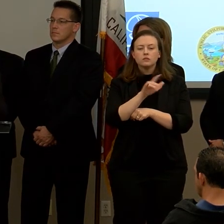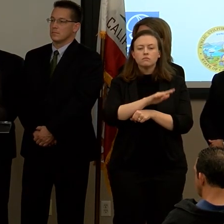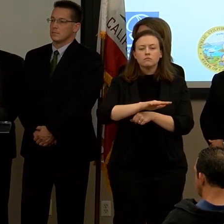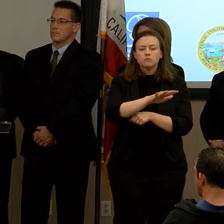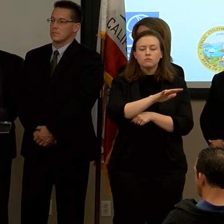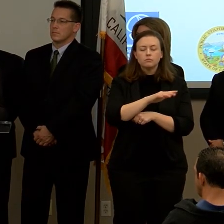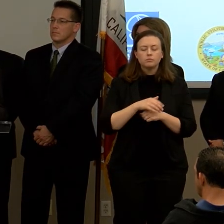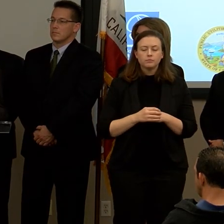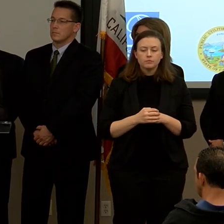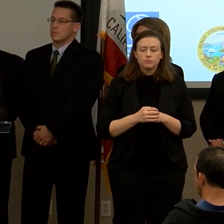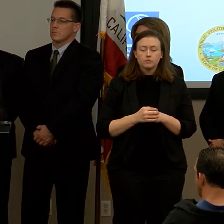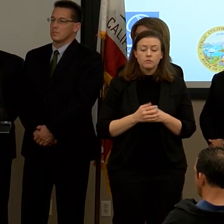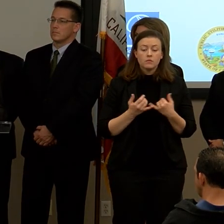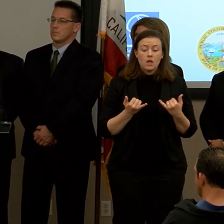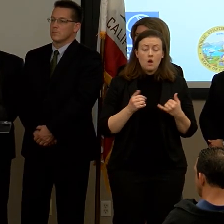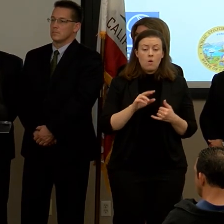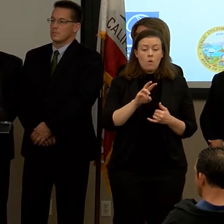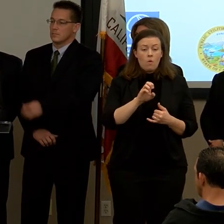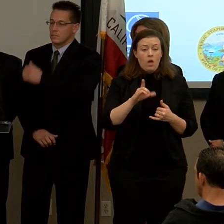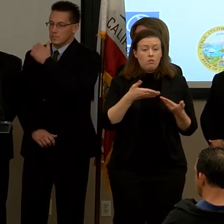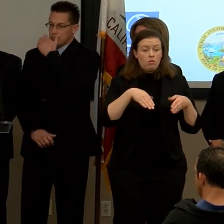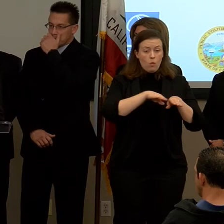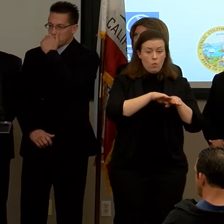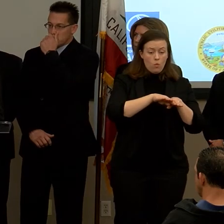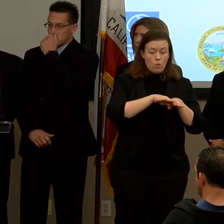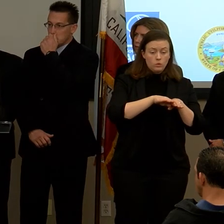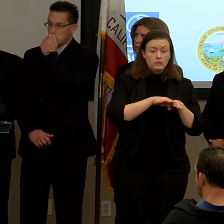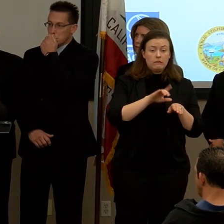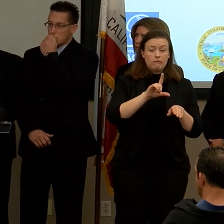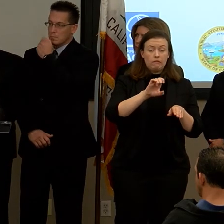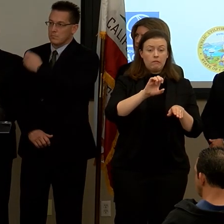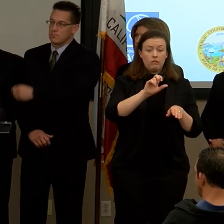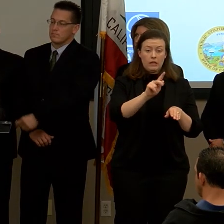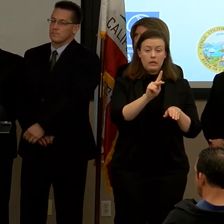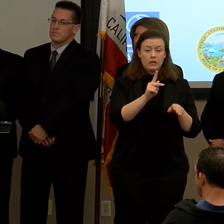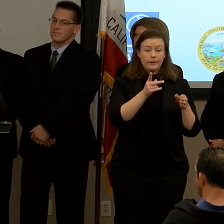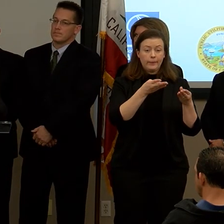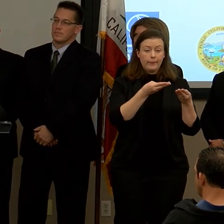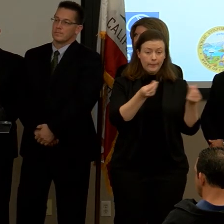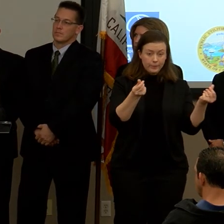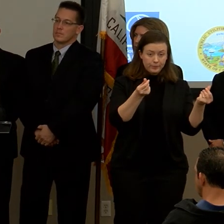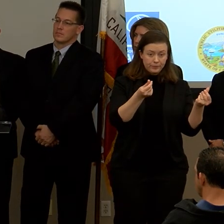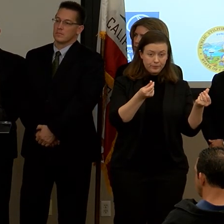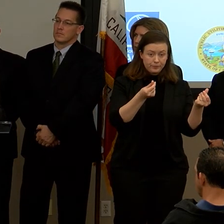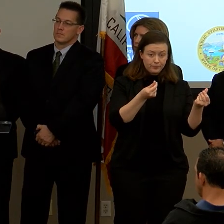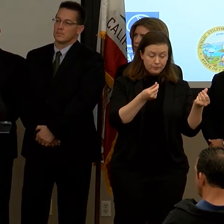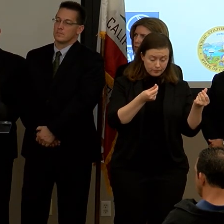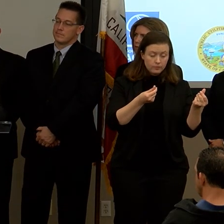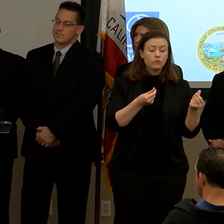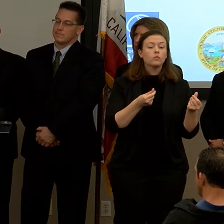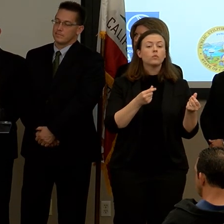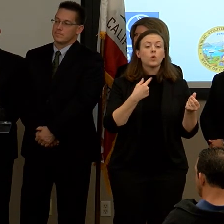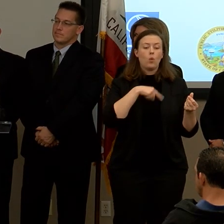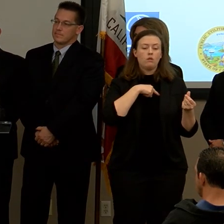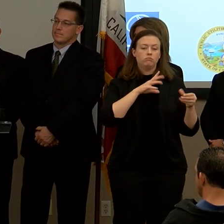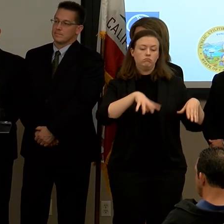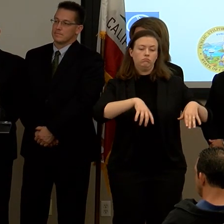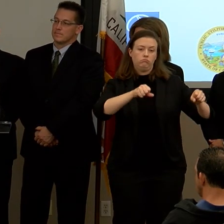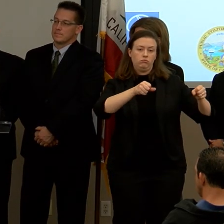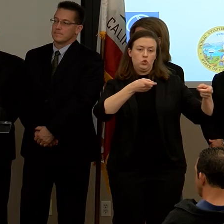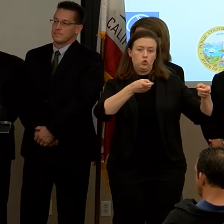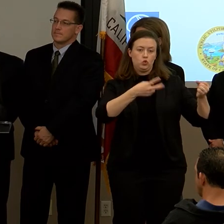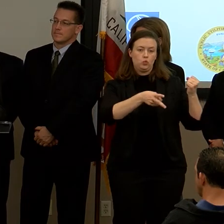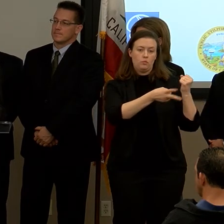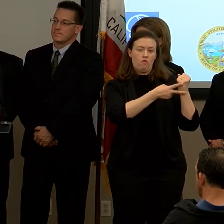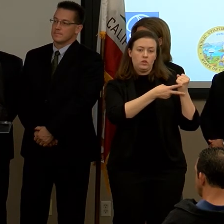Now that the well is closed and the leak is sealed, we've actually taken control of the site in order to preserve